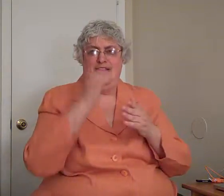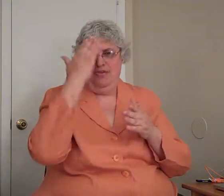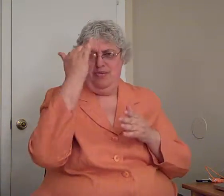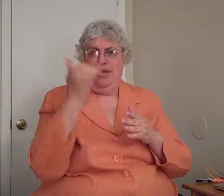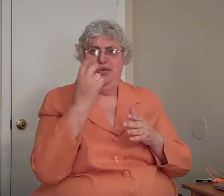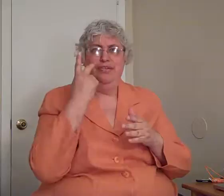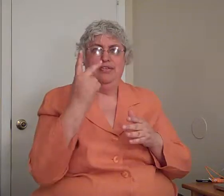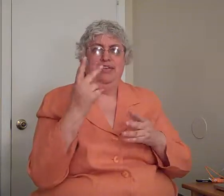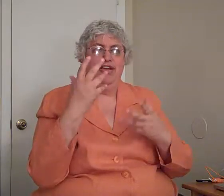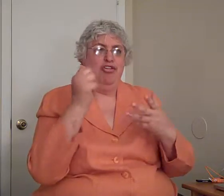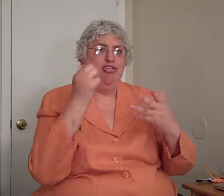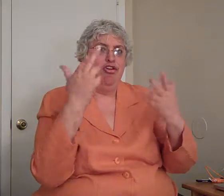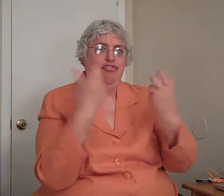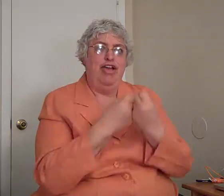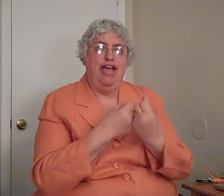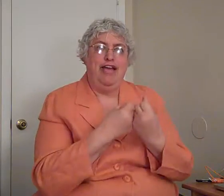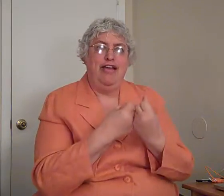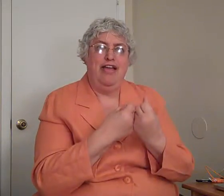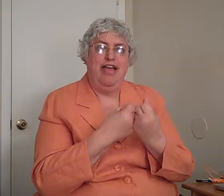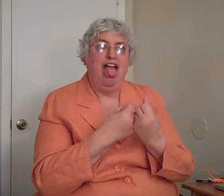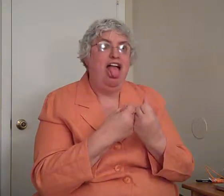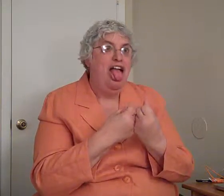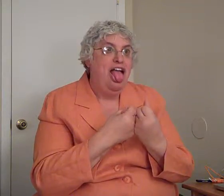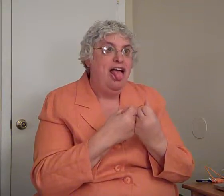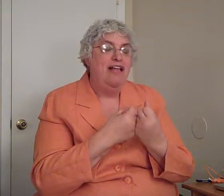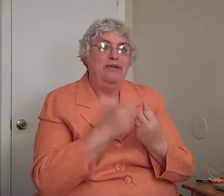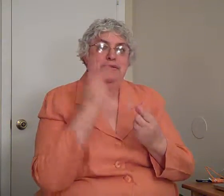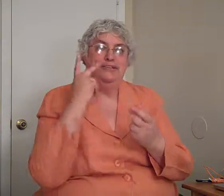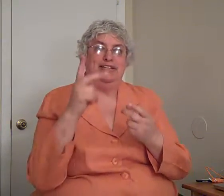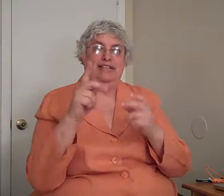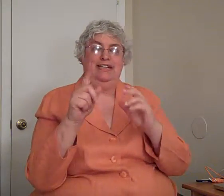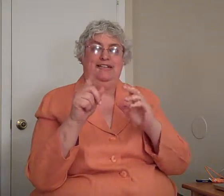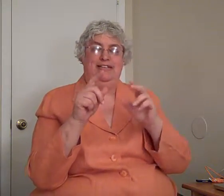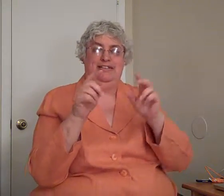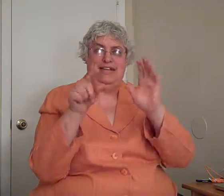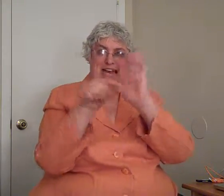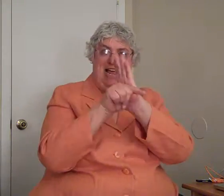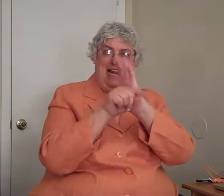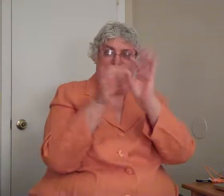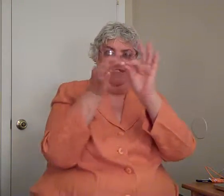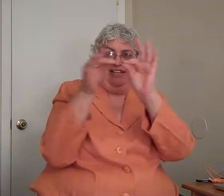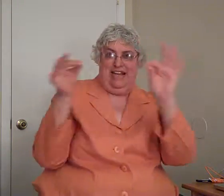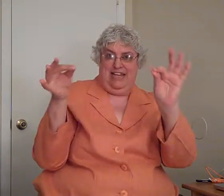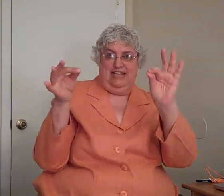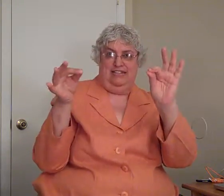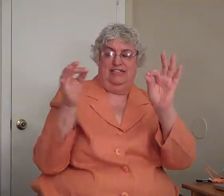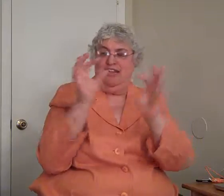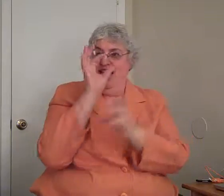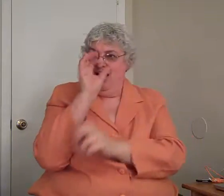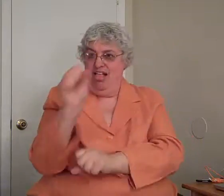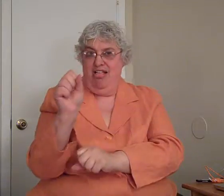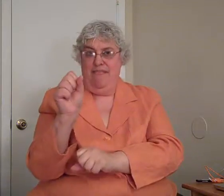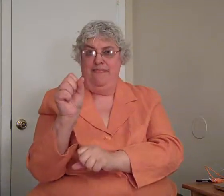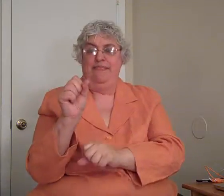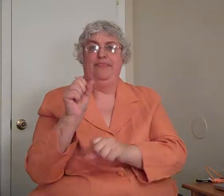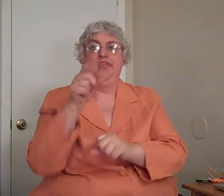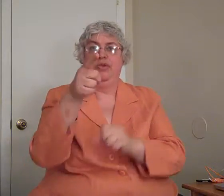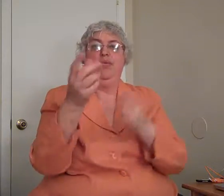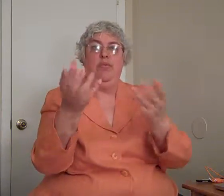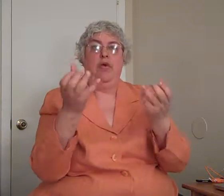car wreck. That's why you always notice these headlines. It's a survival instinct that's really kicking in. Your genes want you to notice that pain